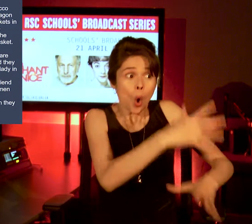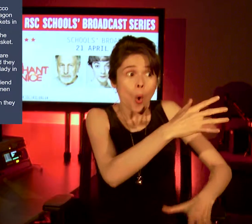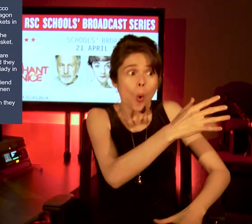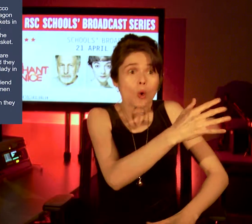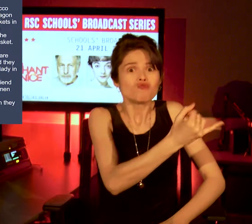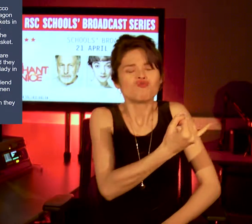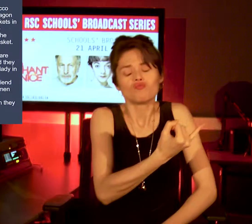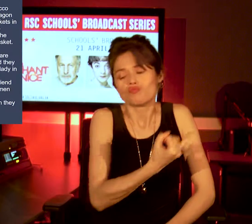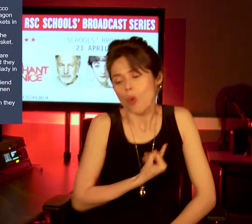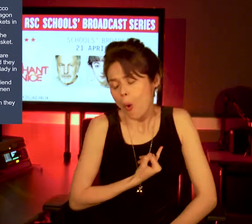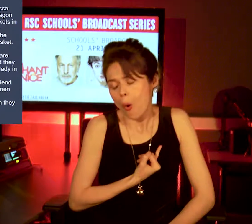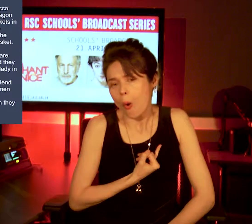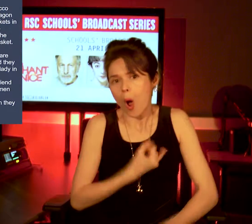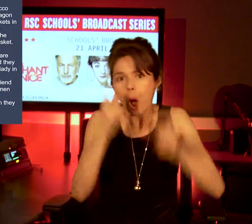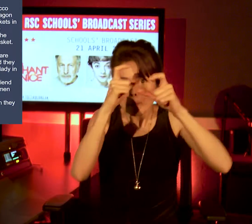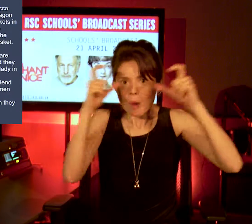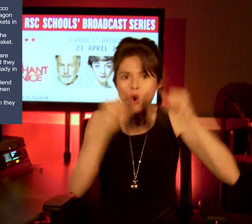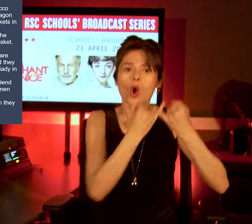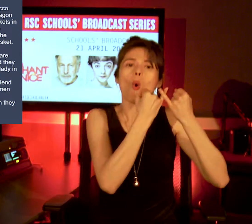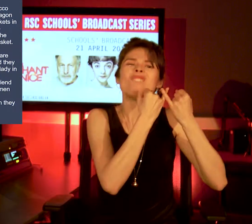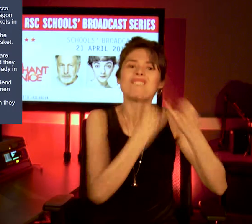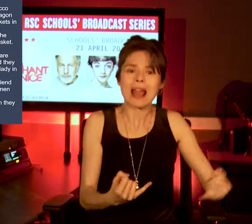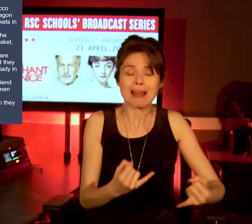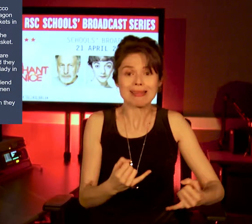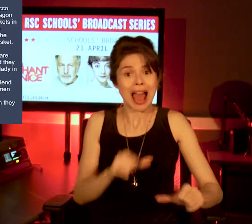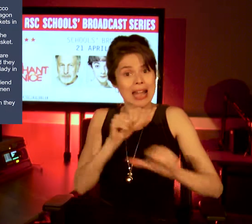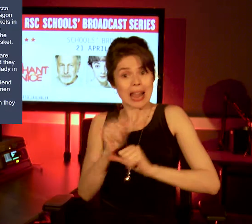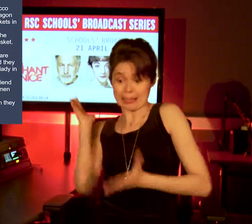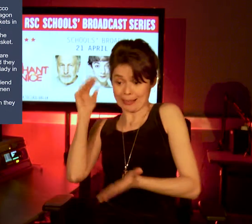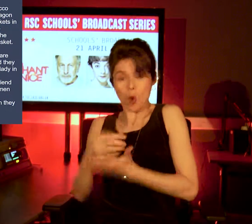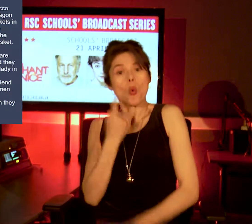choose the wrong caskets in the test.